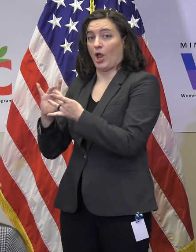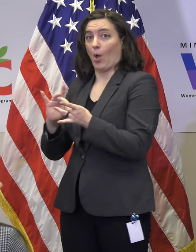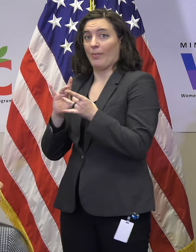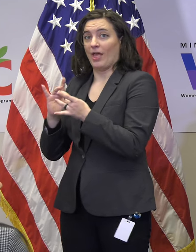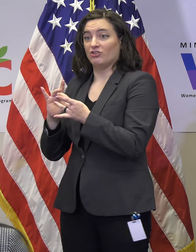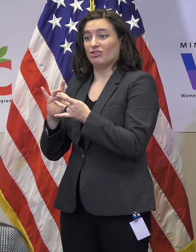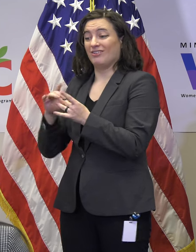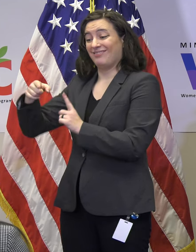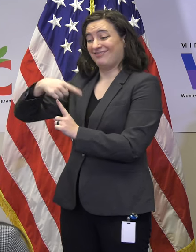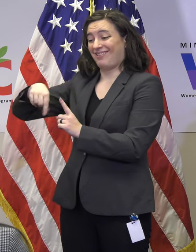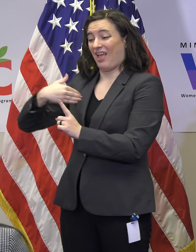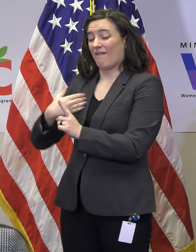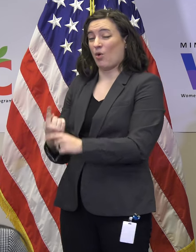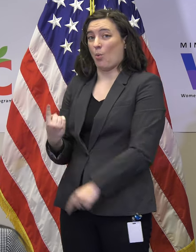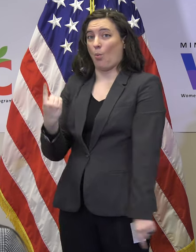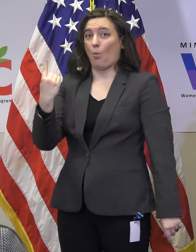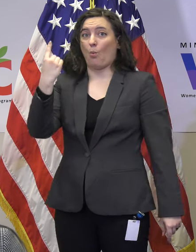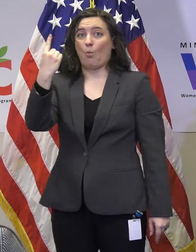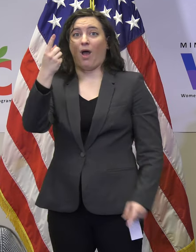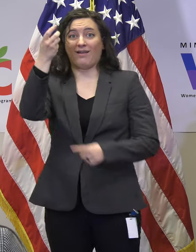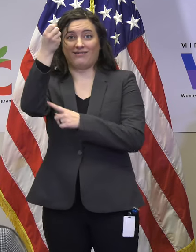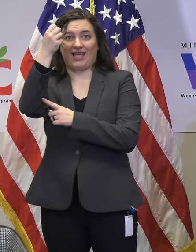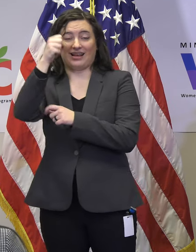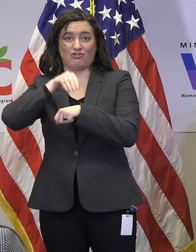lactation consultant in this country.